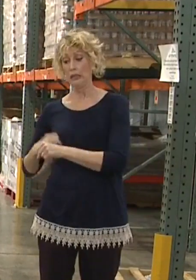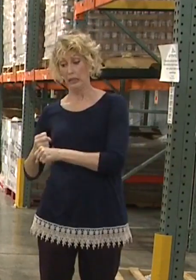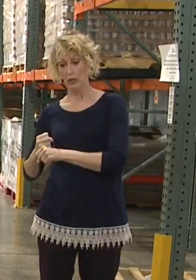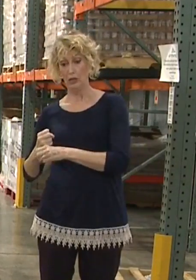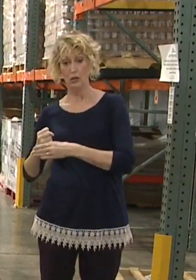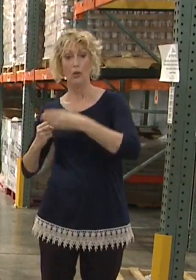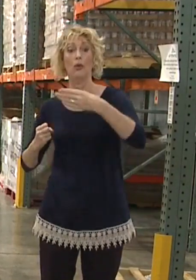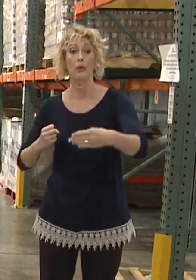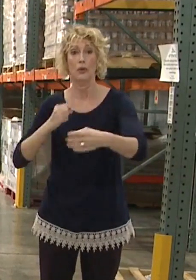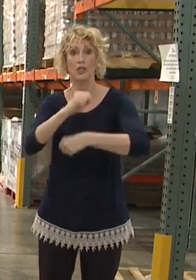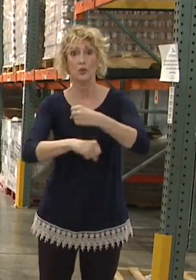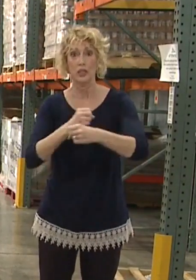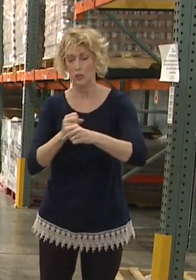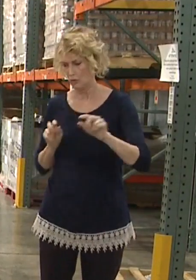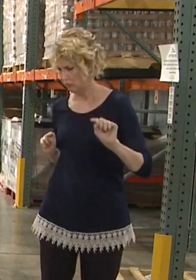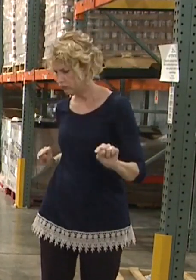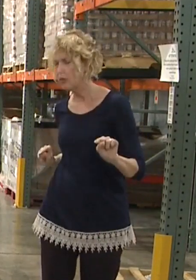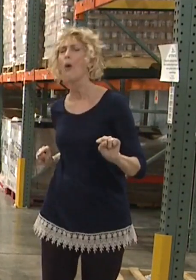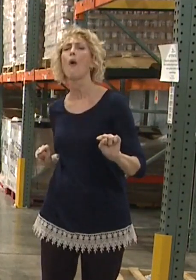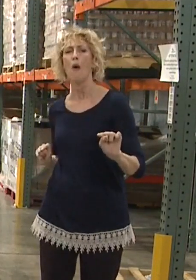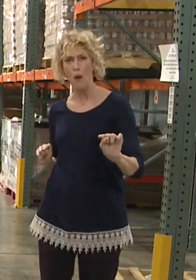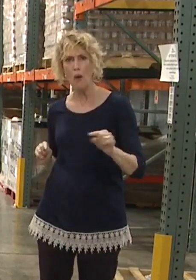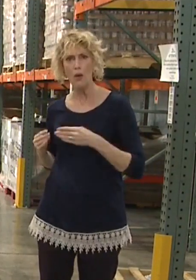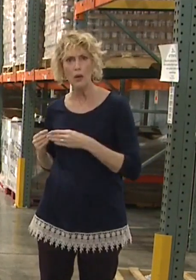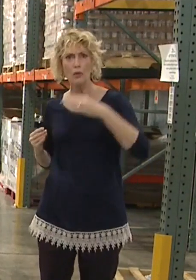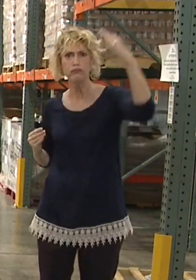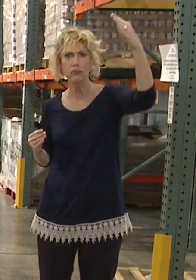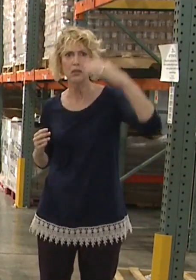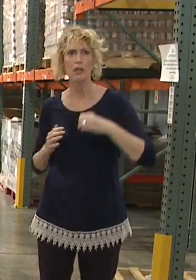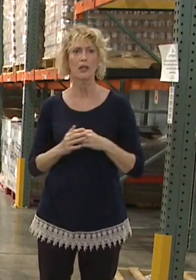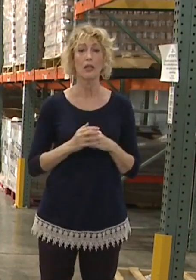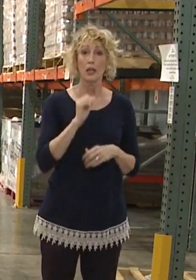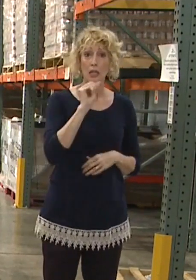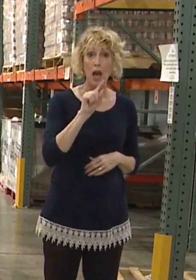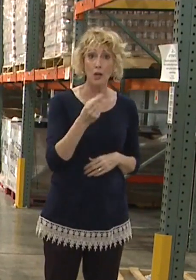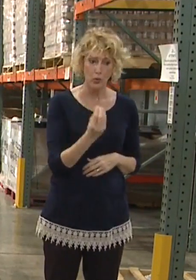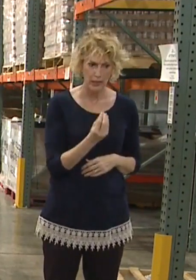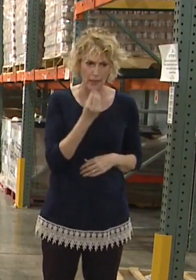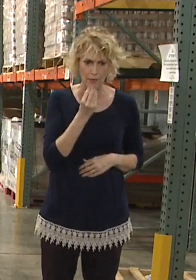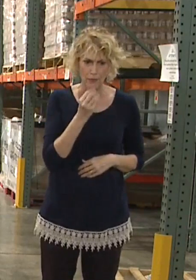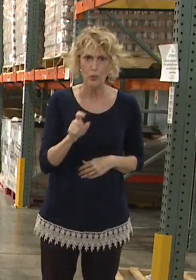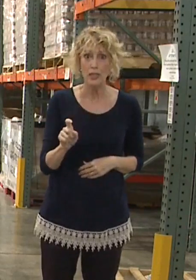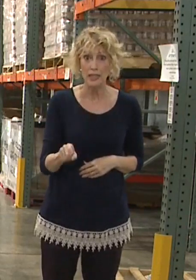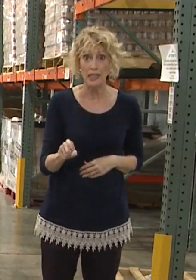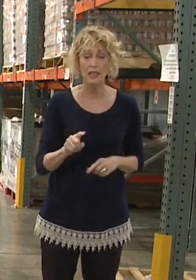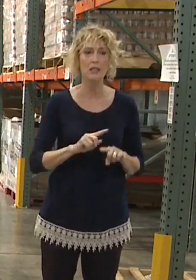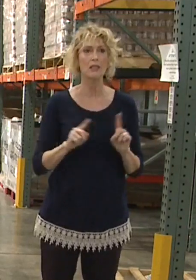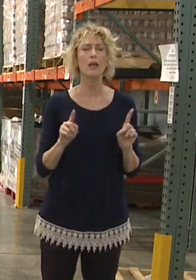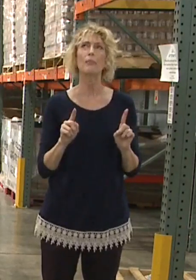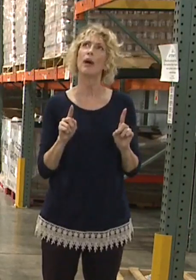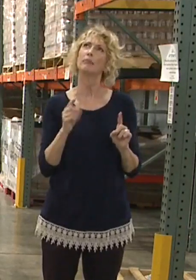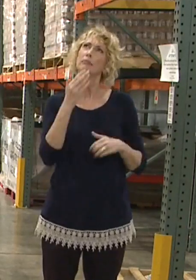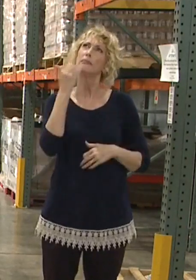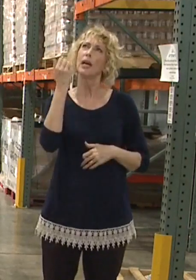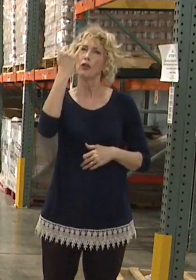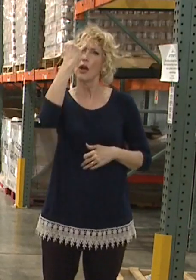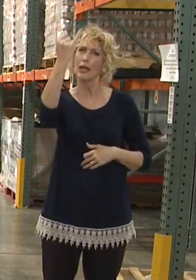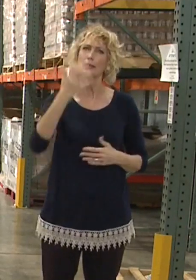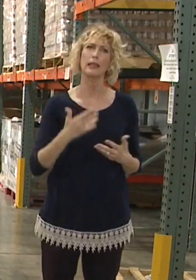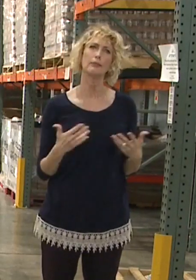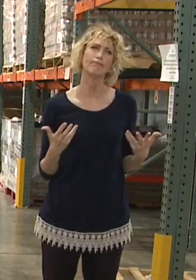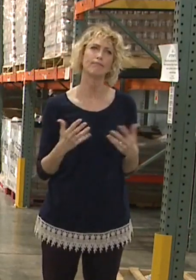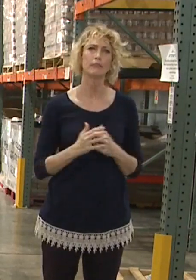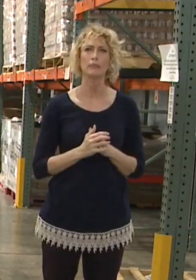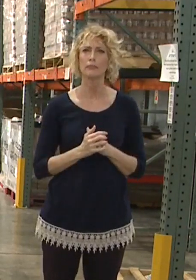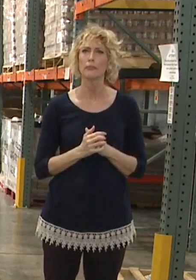from year. You know, and I think about not only the food inventory needs, but to give a better idea of that is